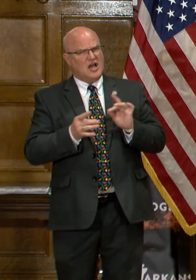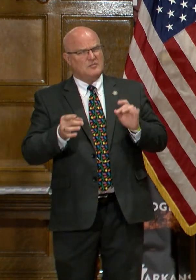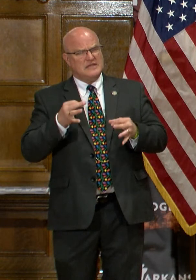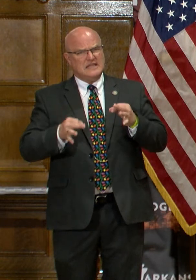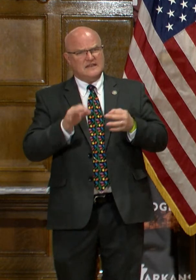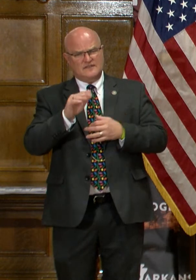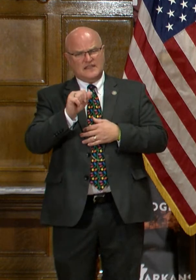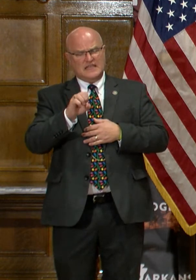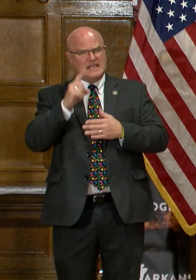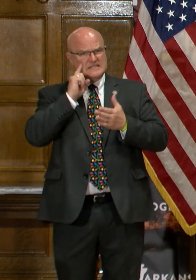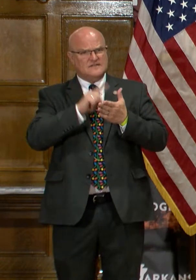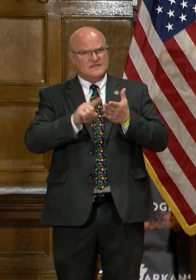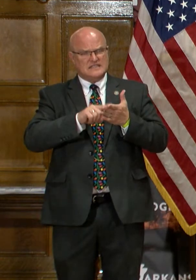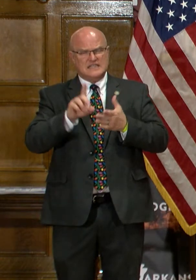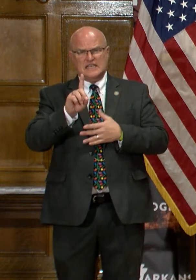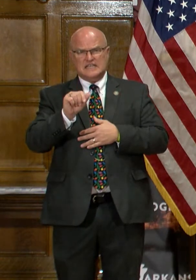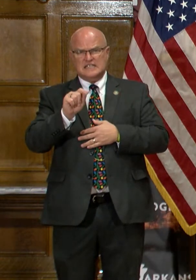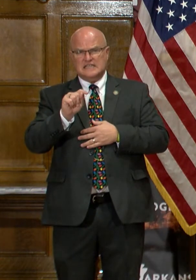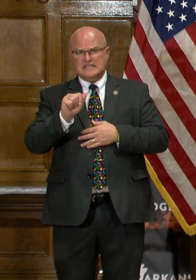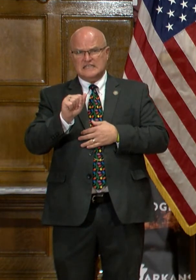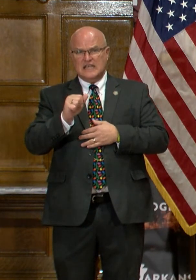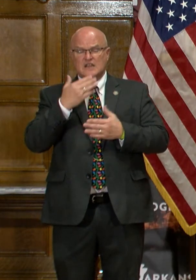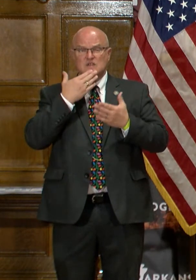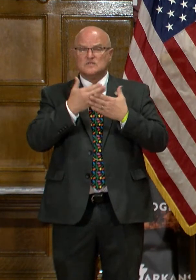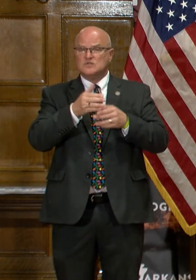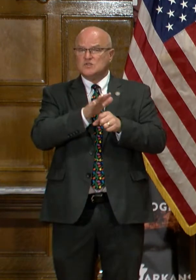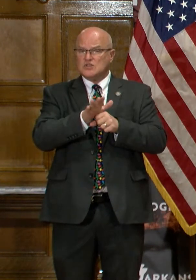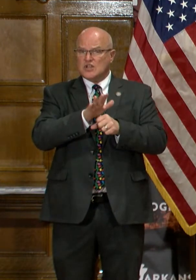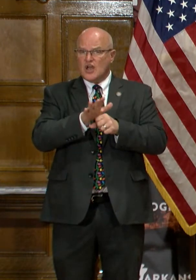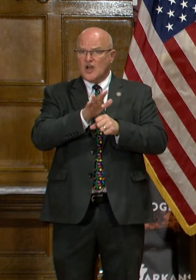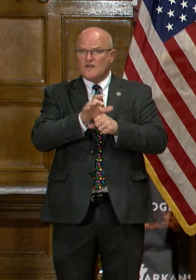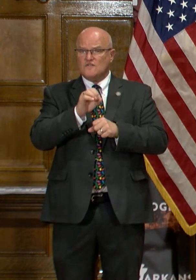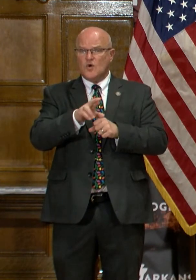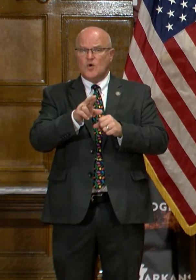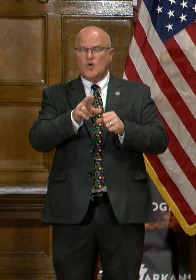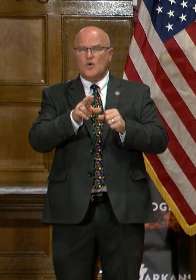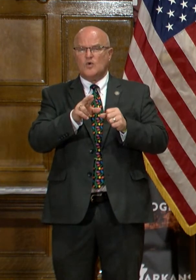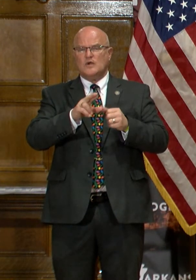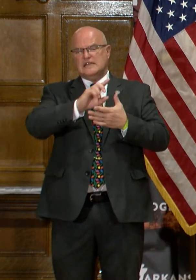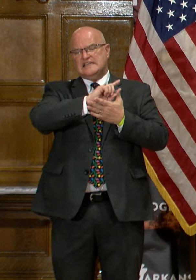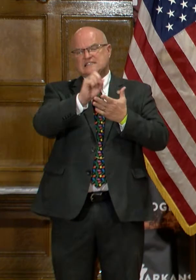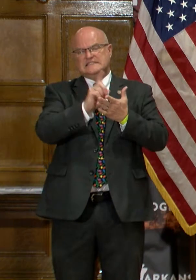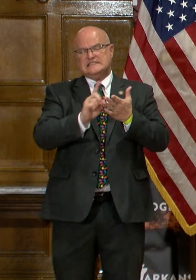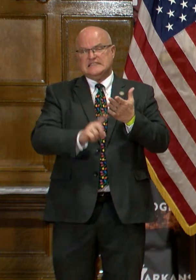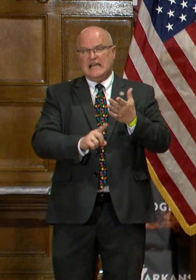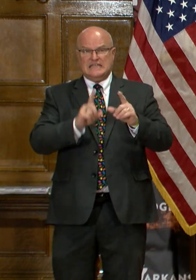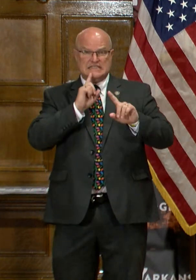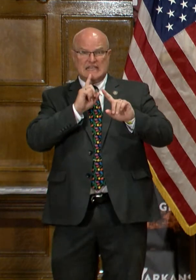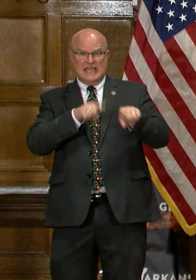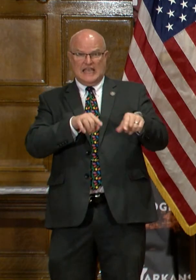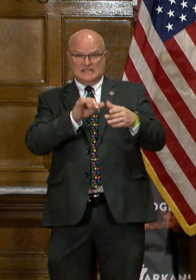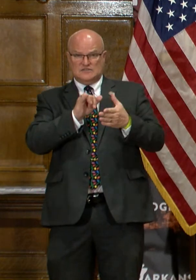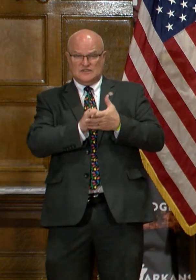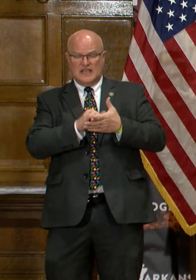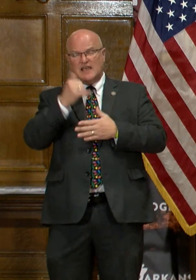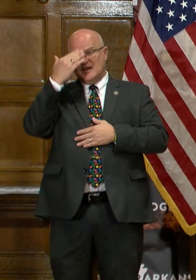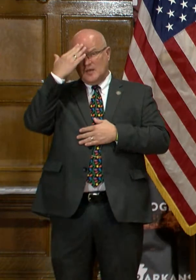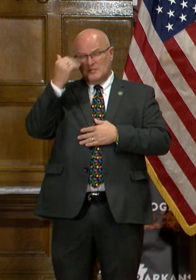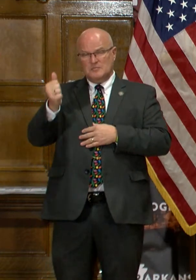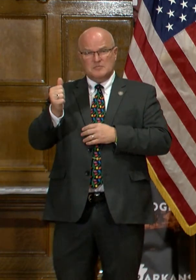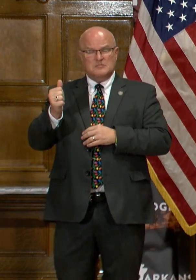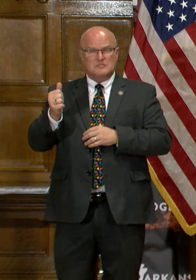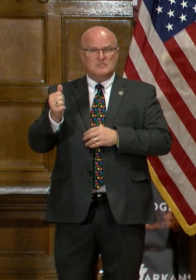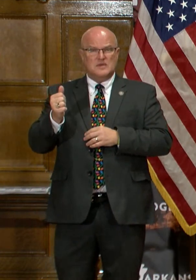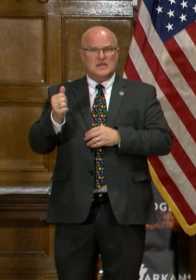whether the case investigation data is good enough or the methodology is designed to answer that question? Because at